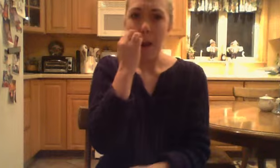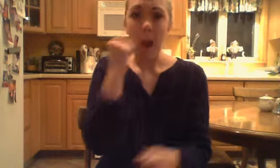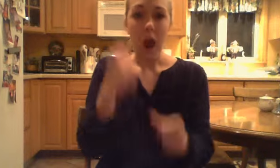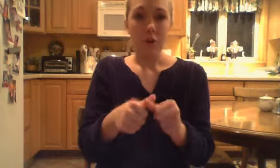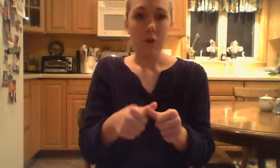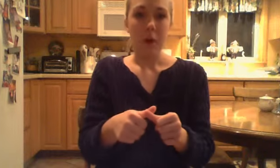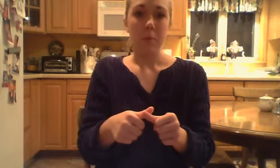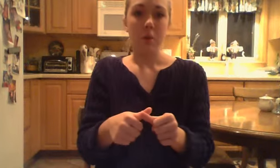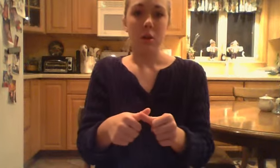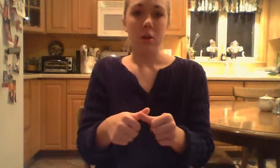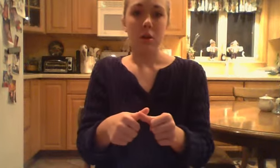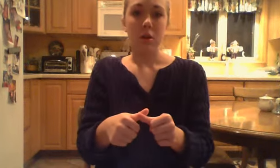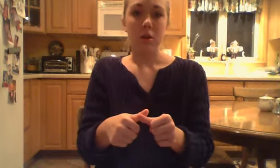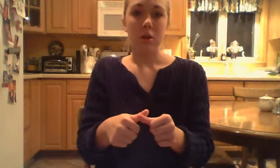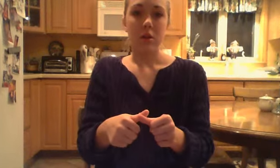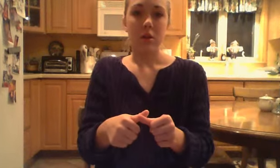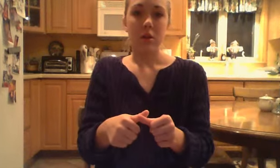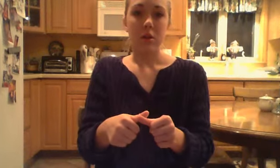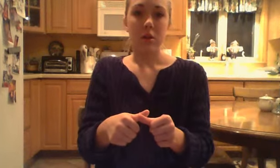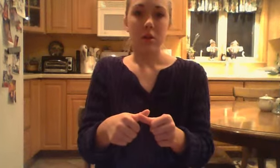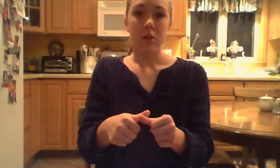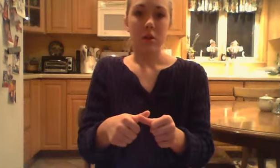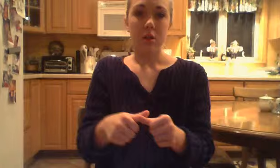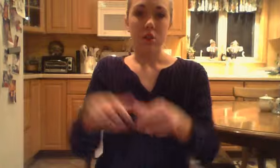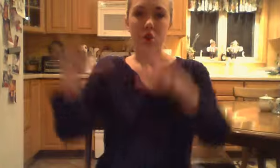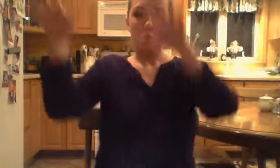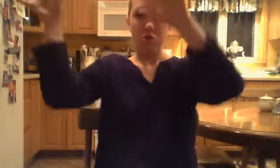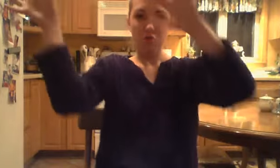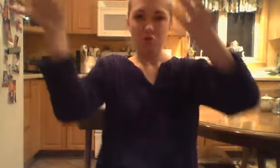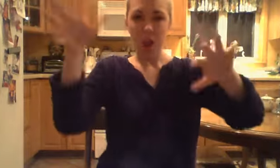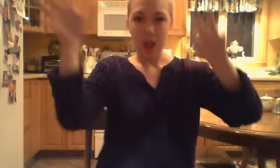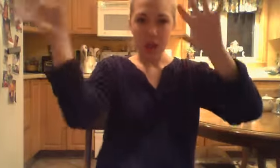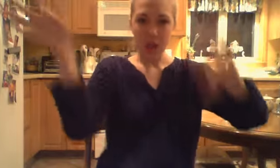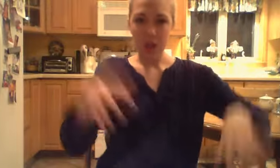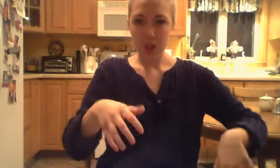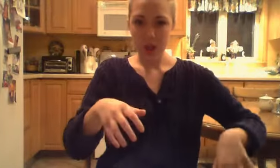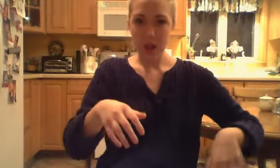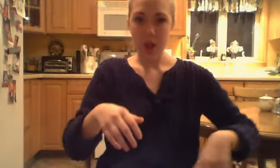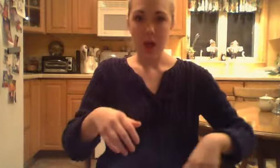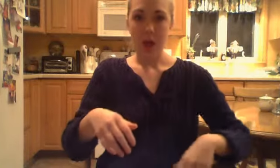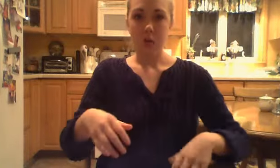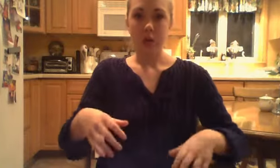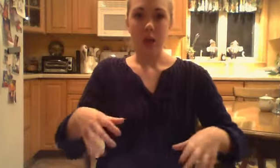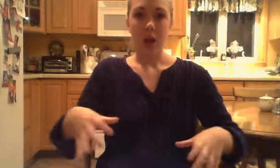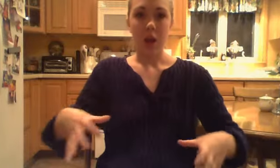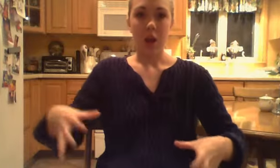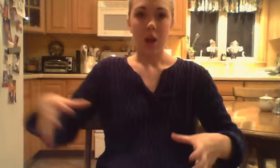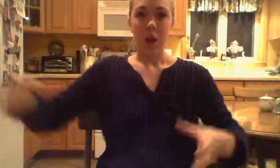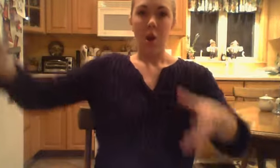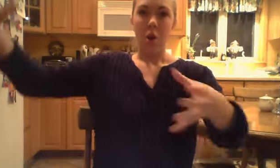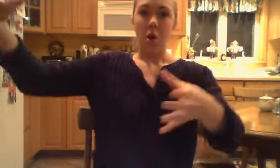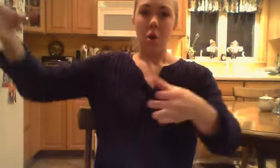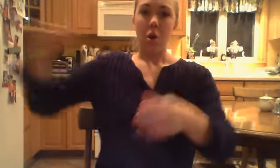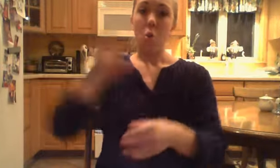grass, and it was like a big bucket of water getting poured on them with each drop. Okay? Think about